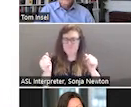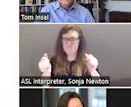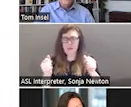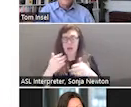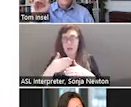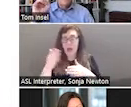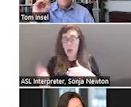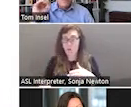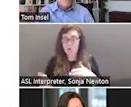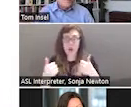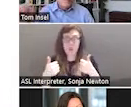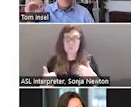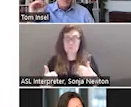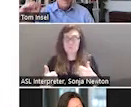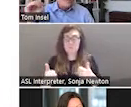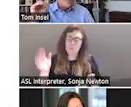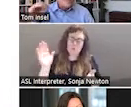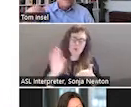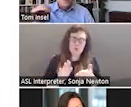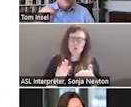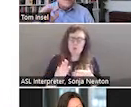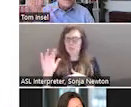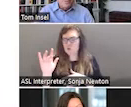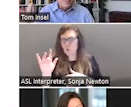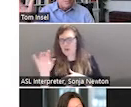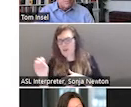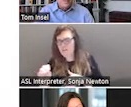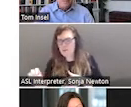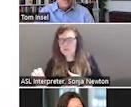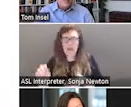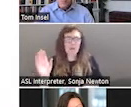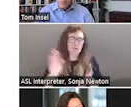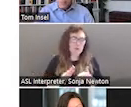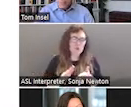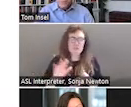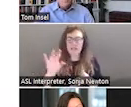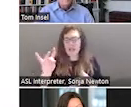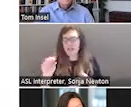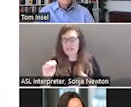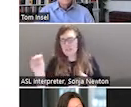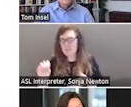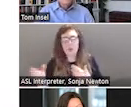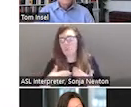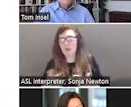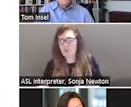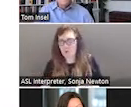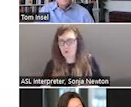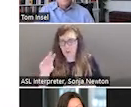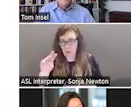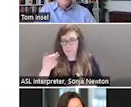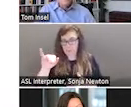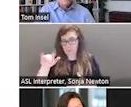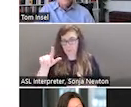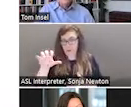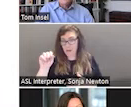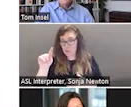we are going to reduce this by 20%, 50%, 80% by the following milestones. And that's what I'm calling for. I